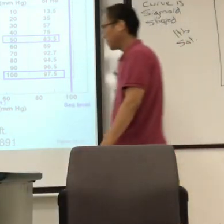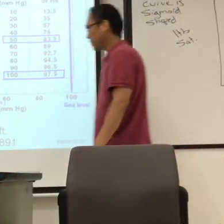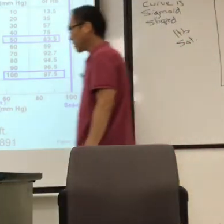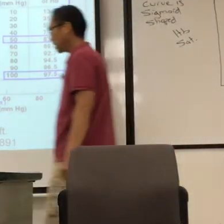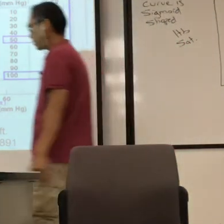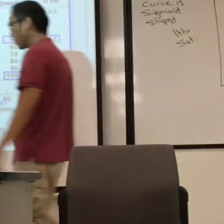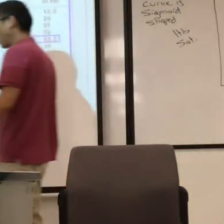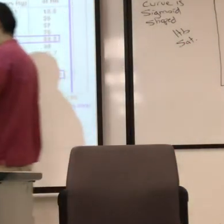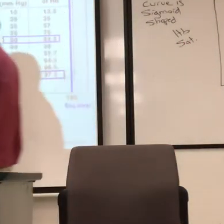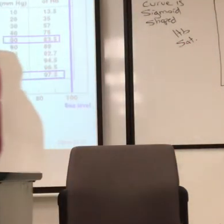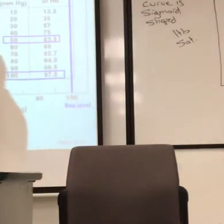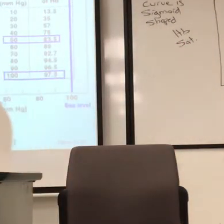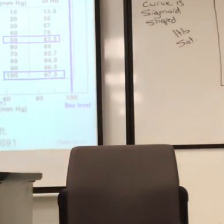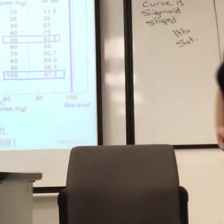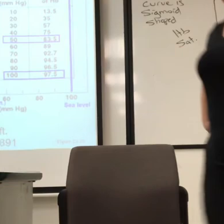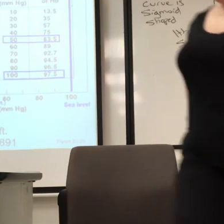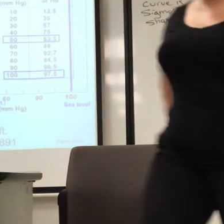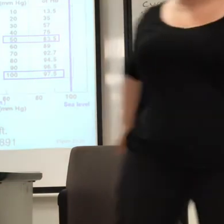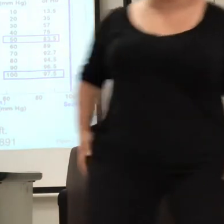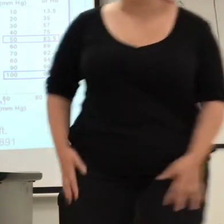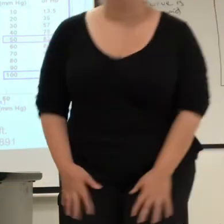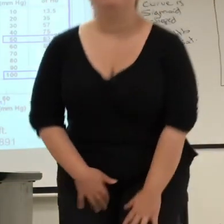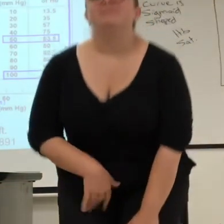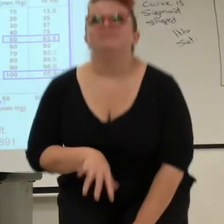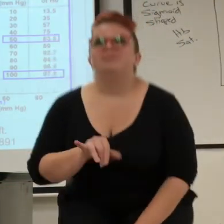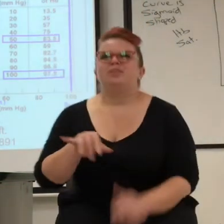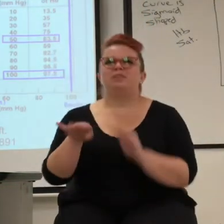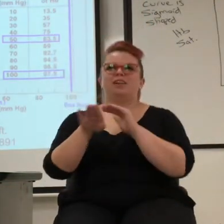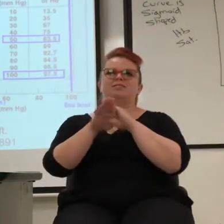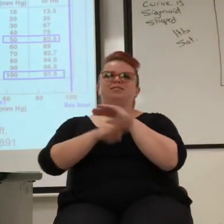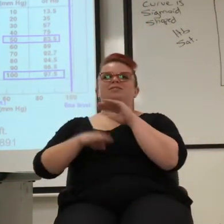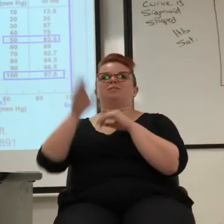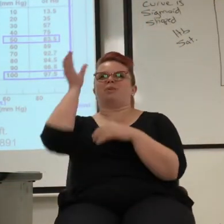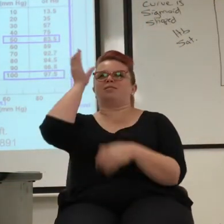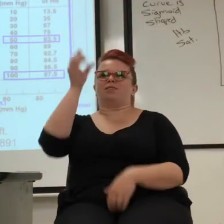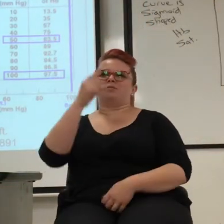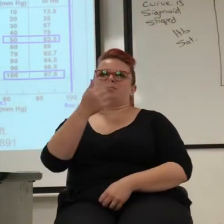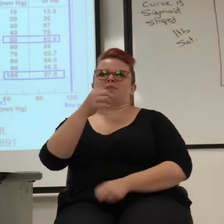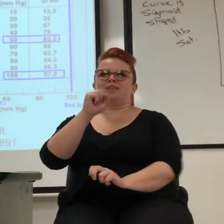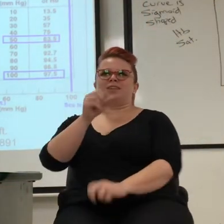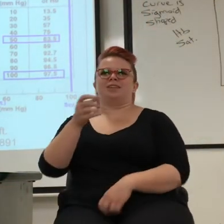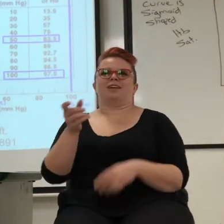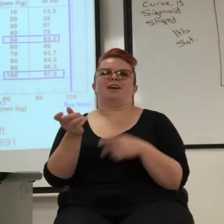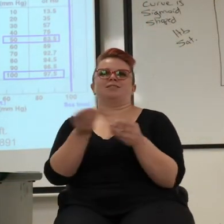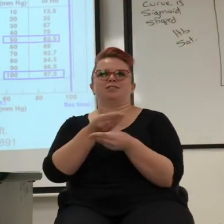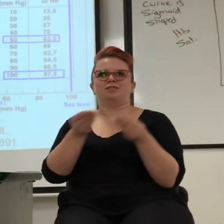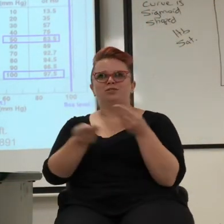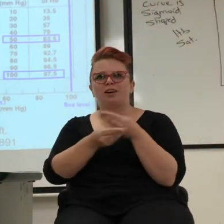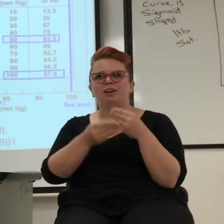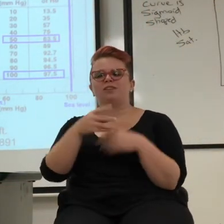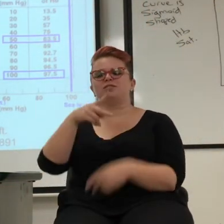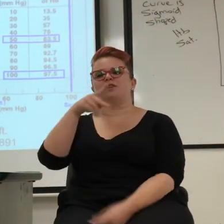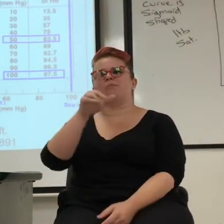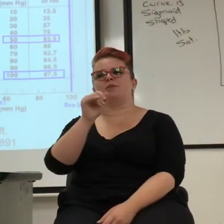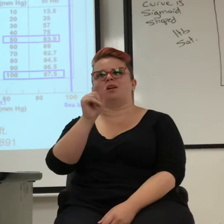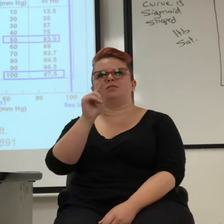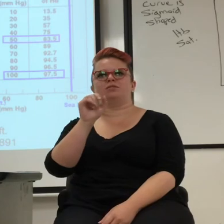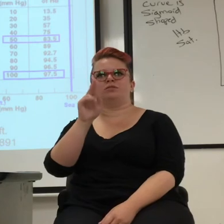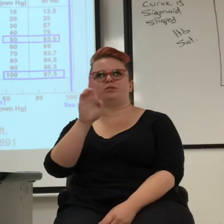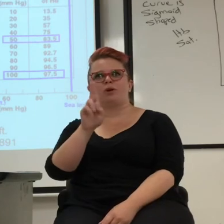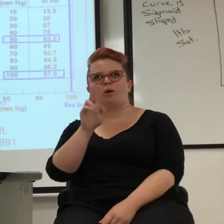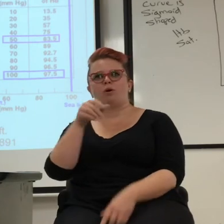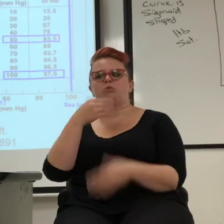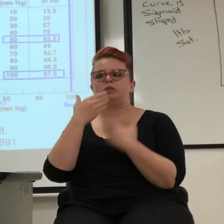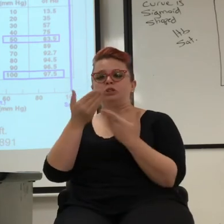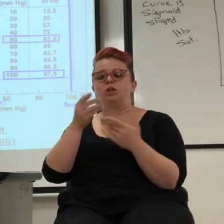So the basic idea there, gas exchange at the lung, the plateau, okay, that's good for that. Then you want to drop